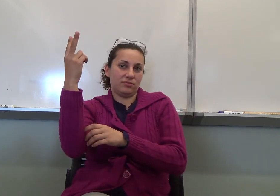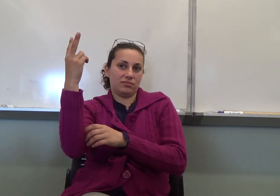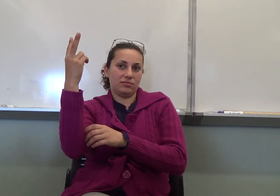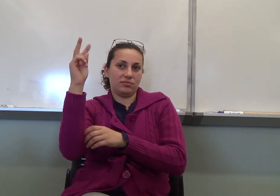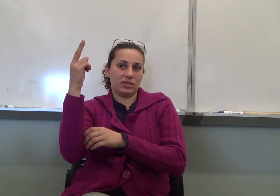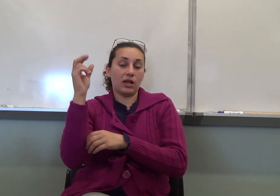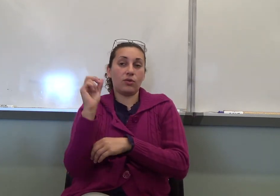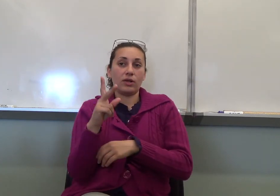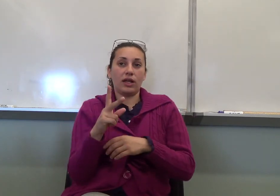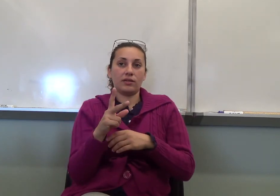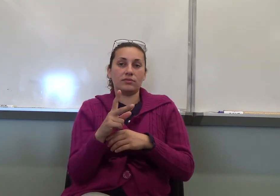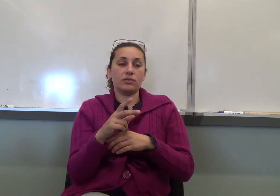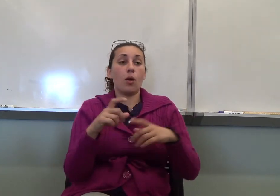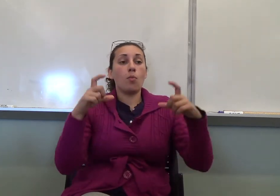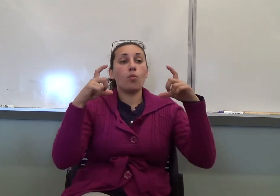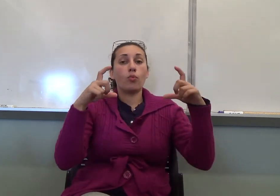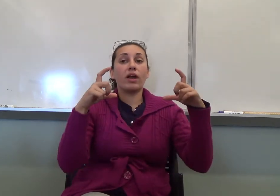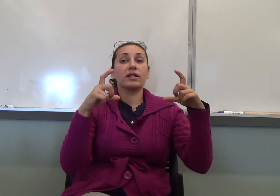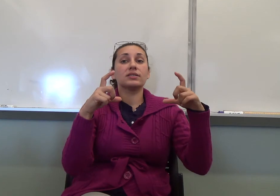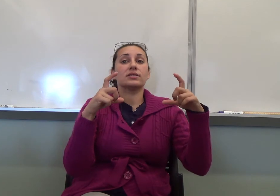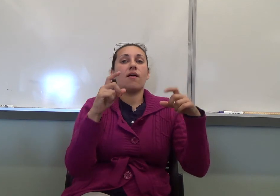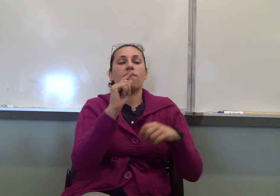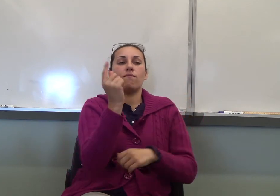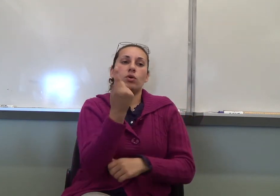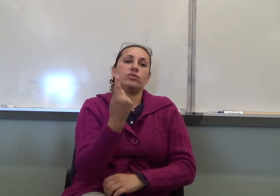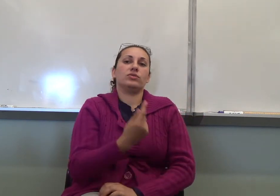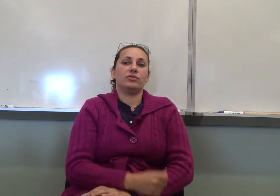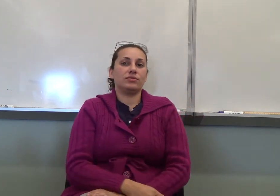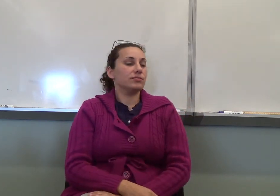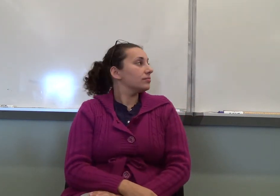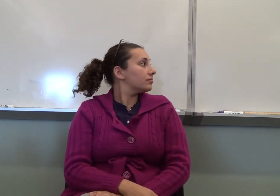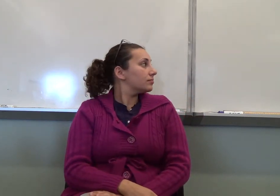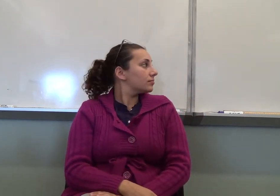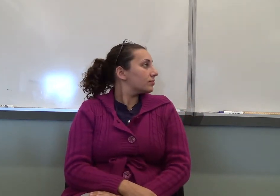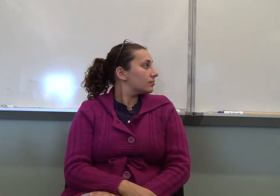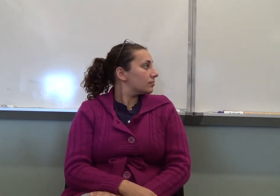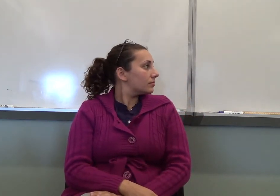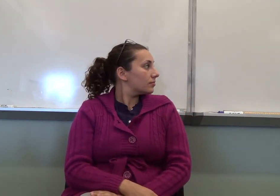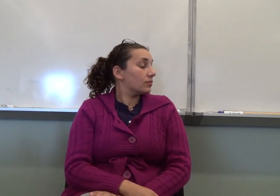huh? And we don't do that. We do this. We do 3 plus 4.